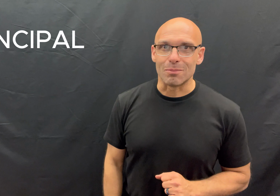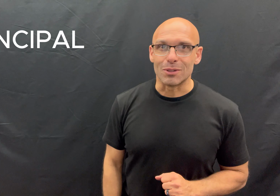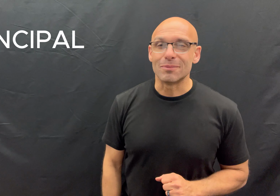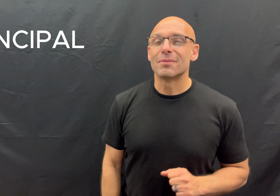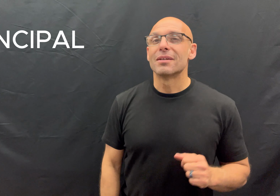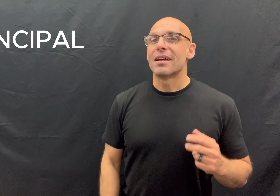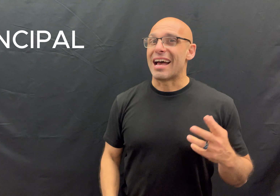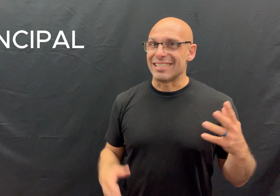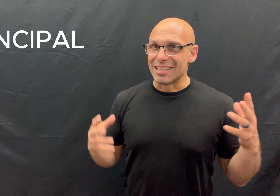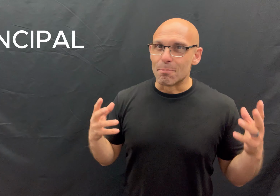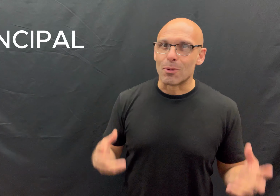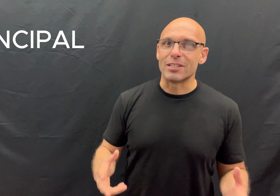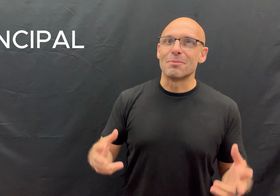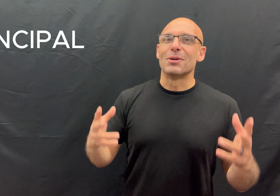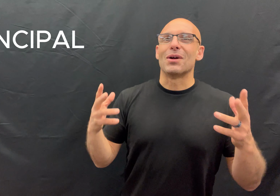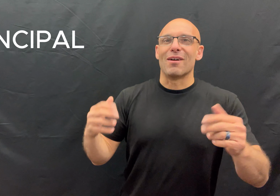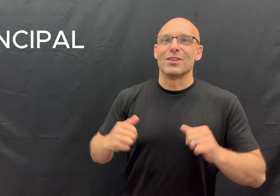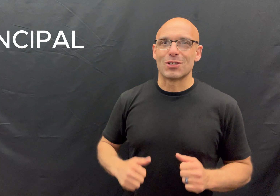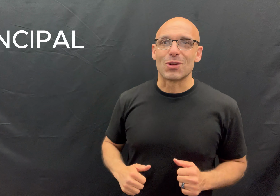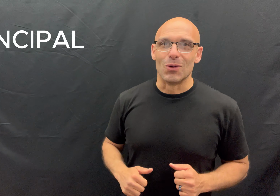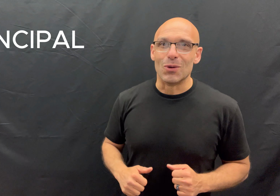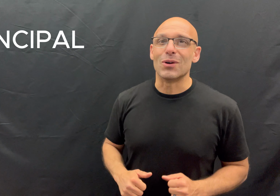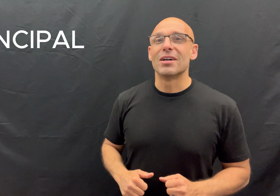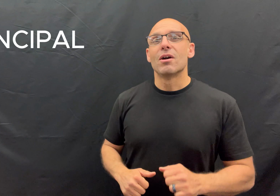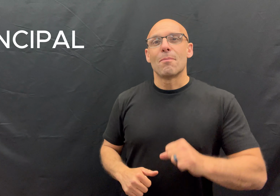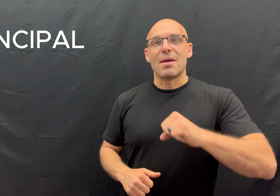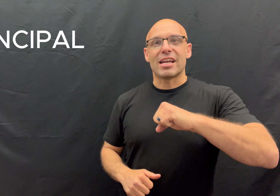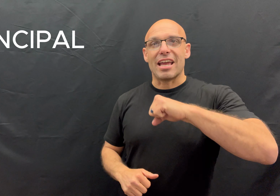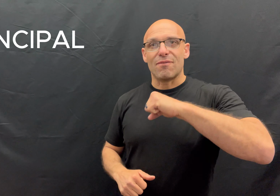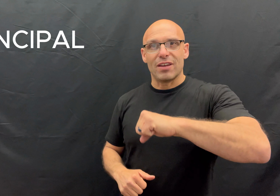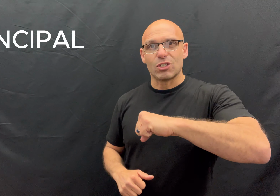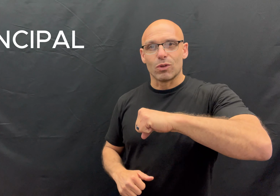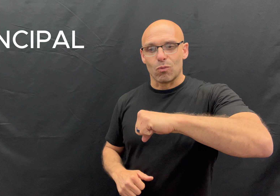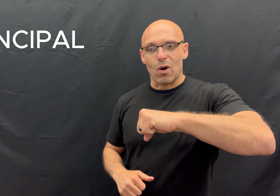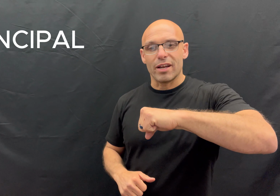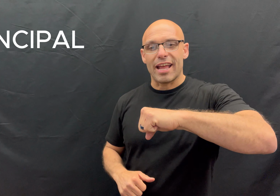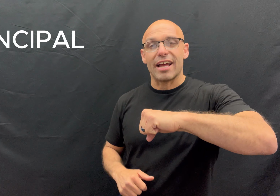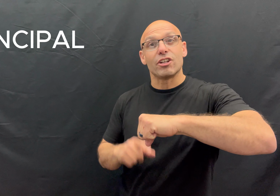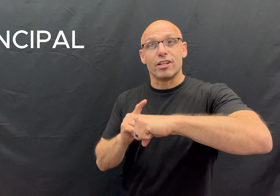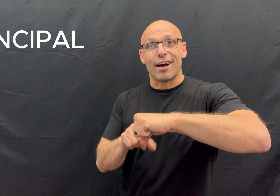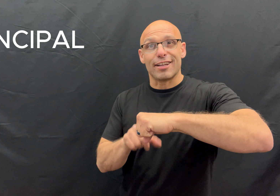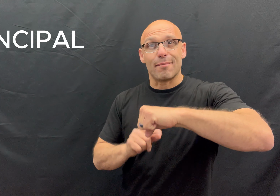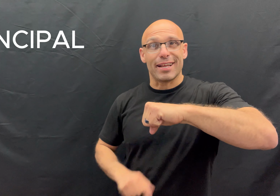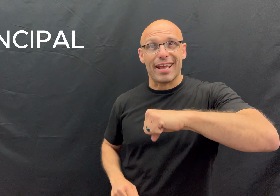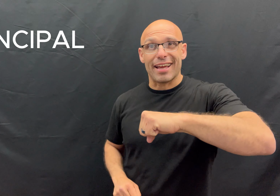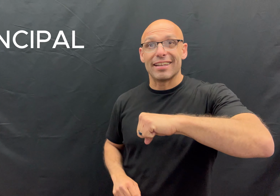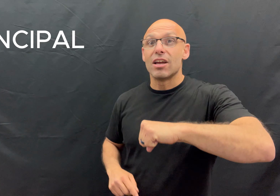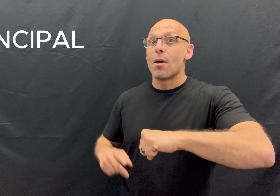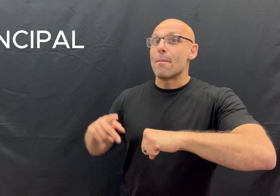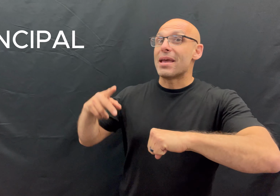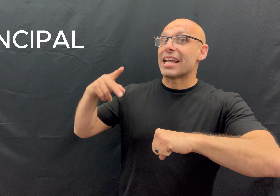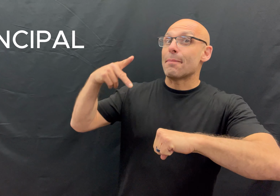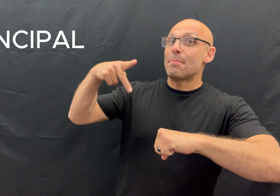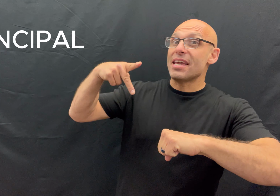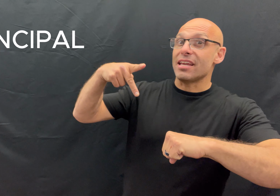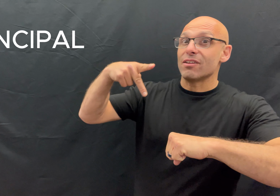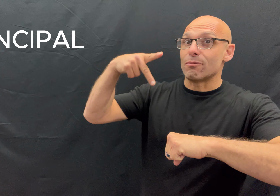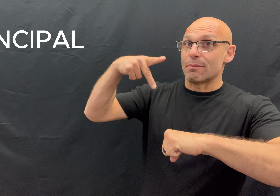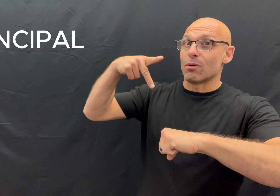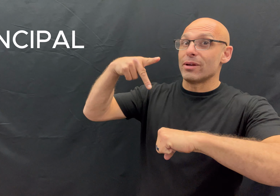Principal, as in the principal of the school. Make a fist with one hand, your non-dominant hand. Make a P. Remember what we did